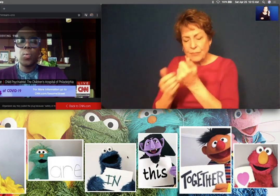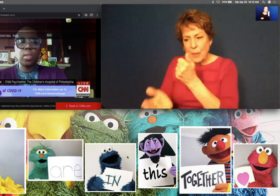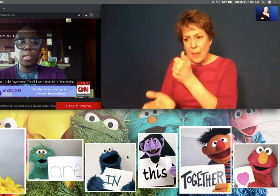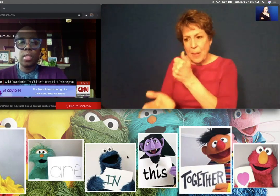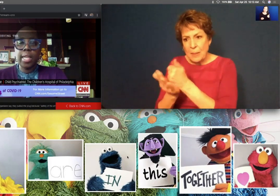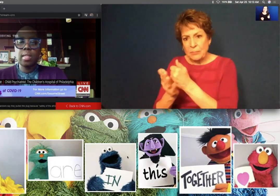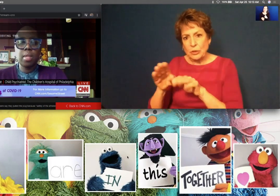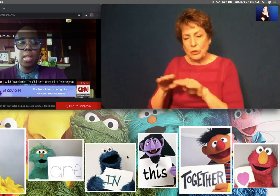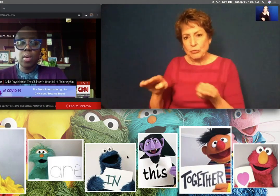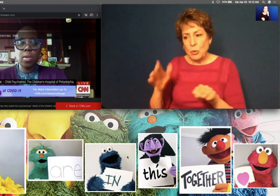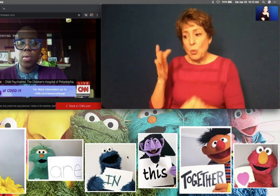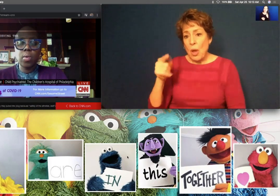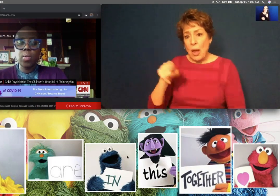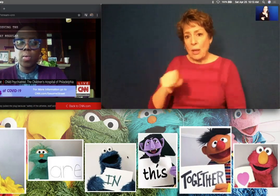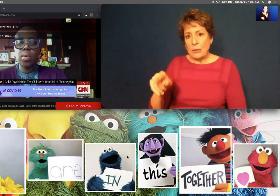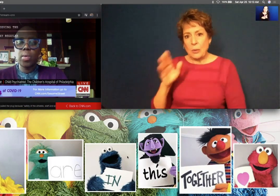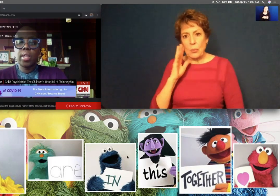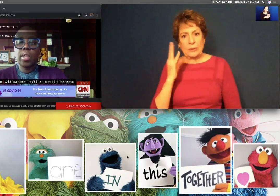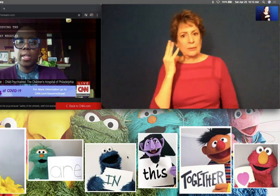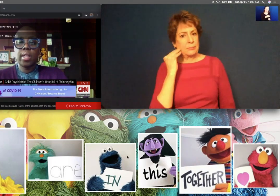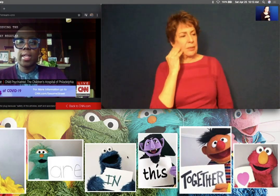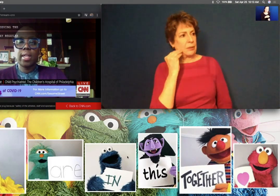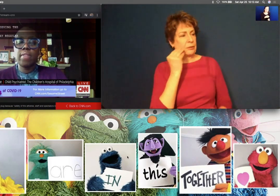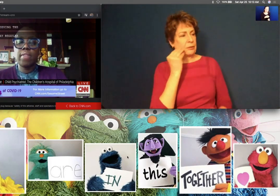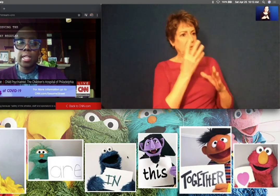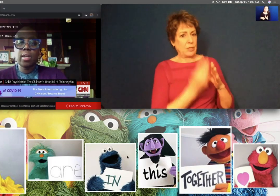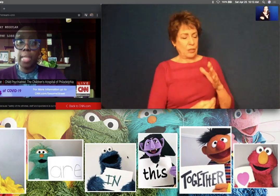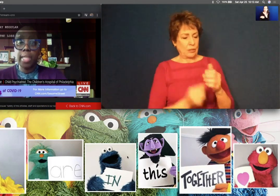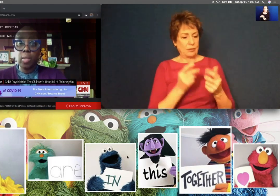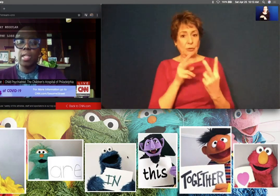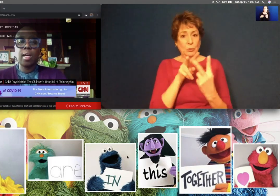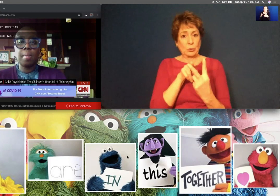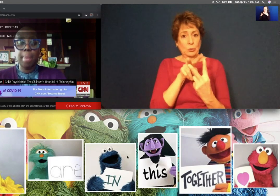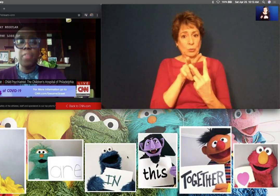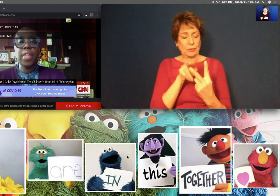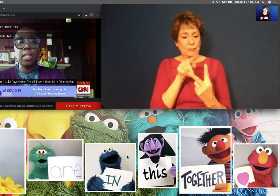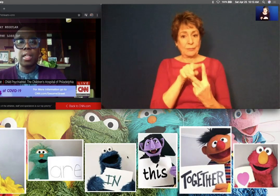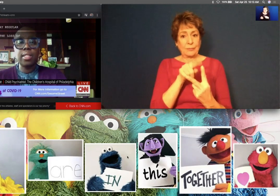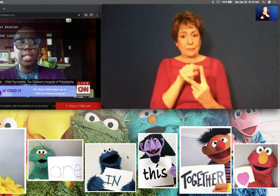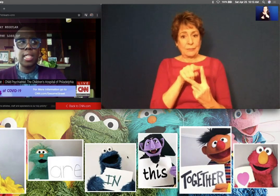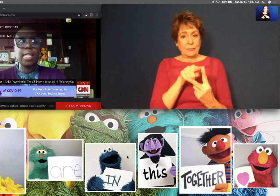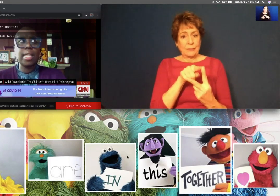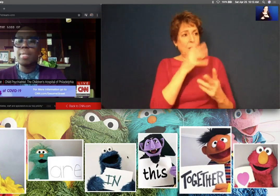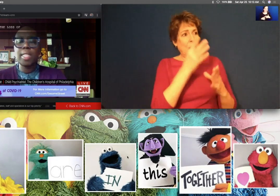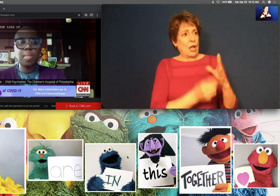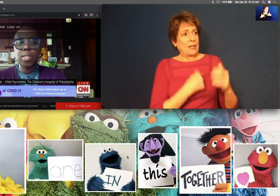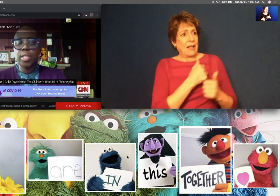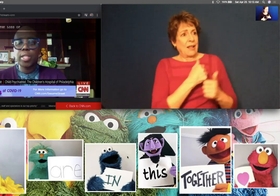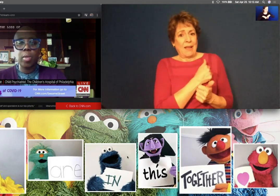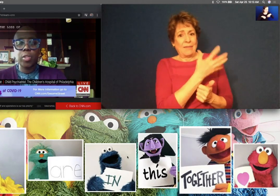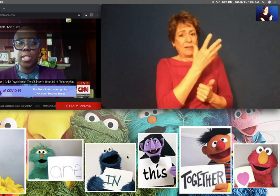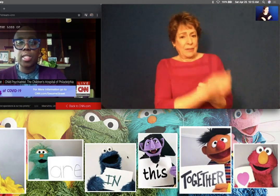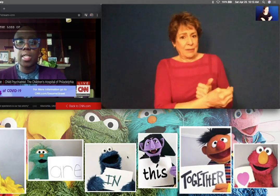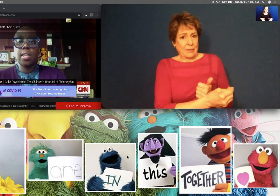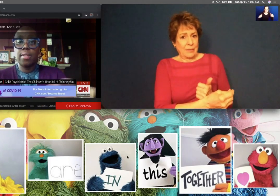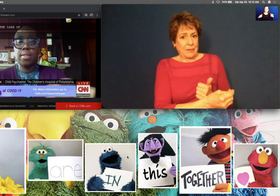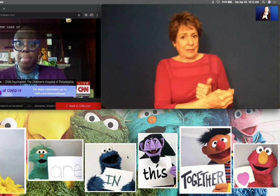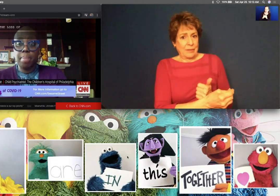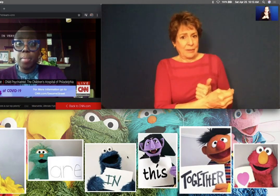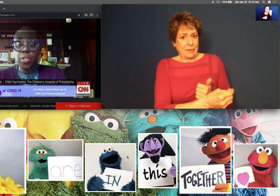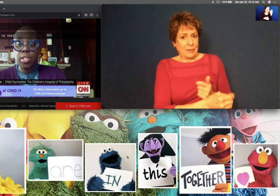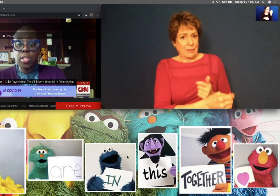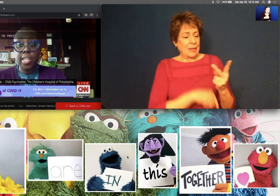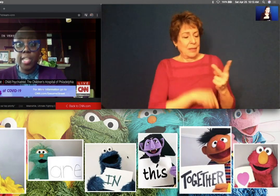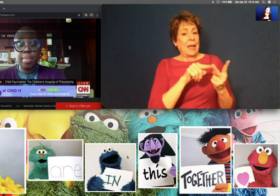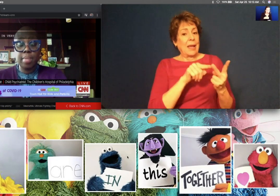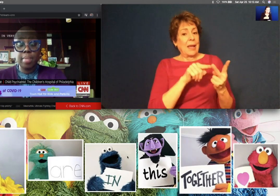So letting them know in very clear and plain language about that loss and then letting them express their emotions, the big